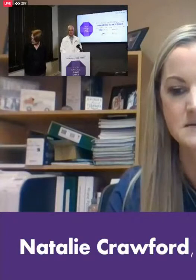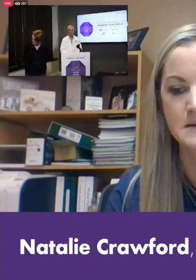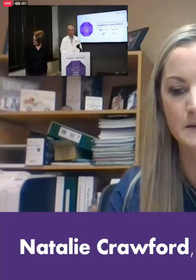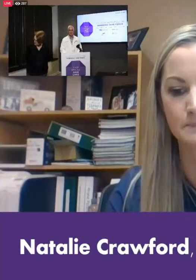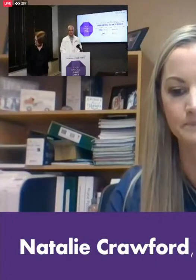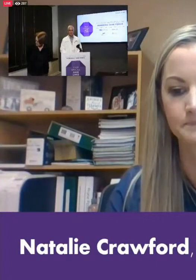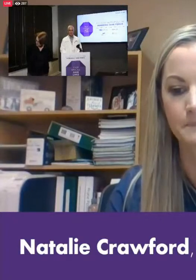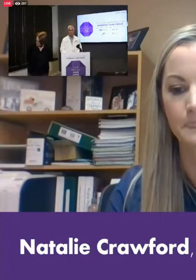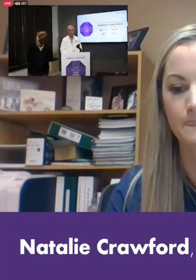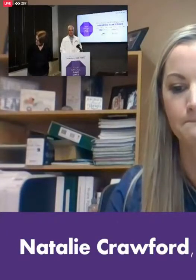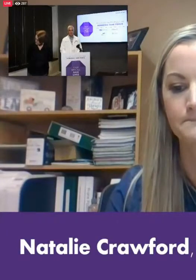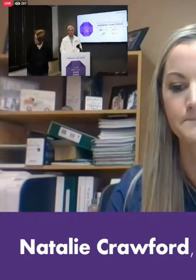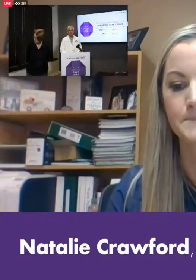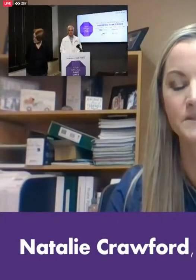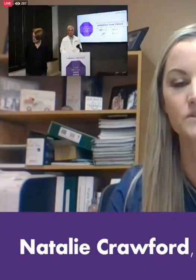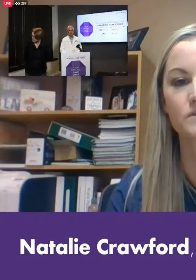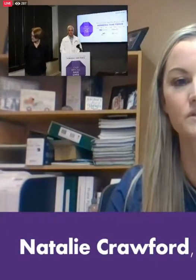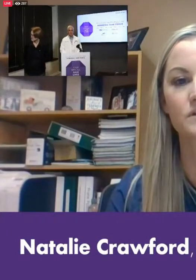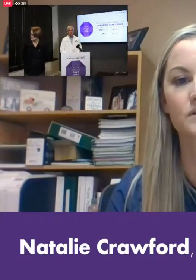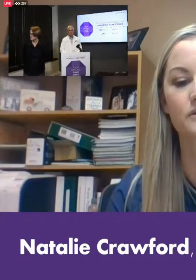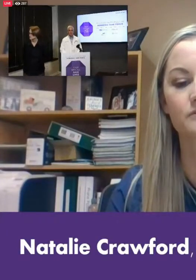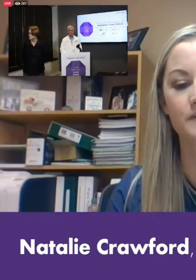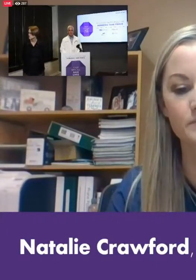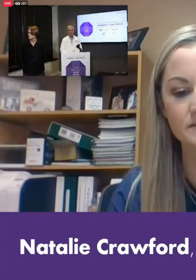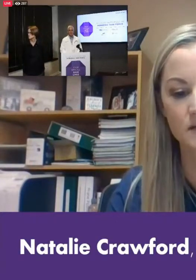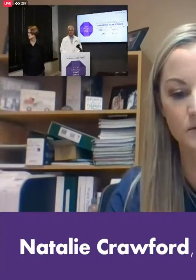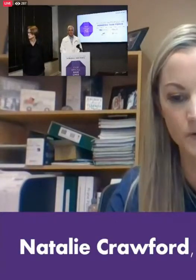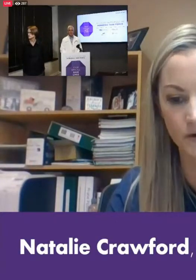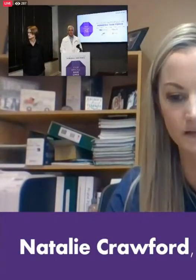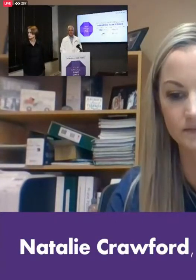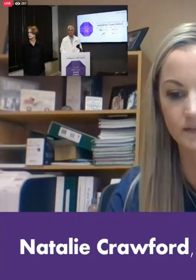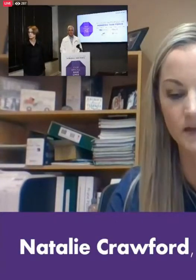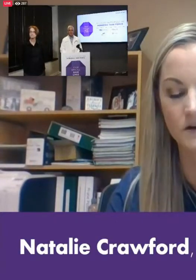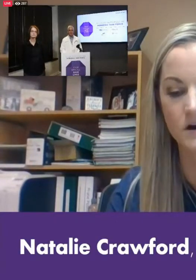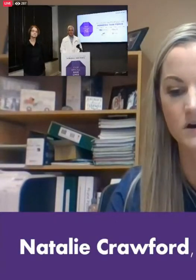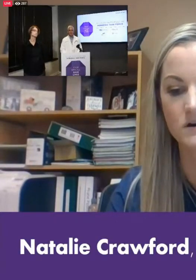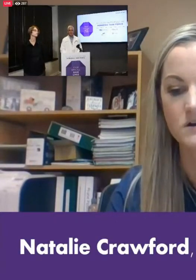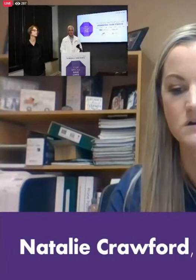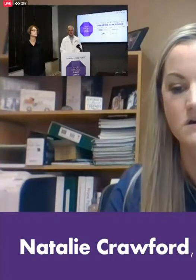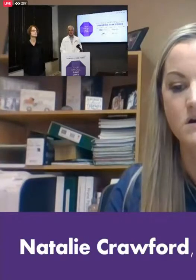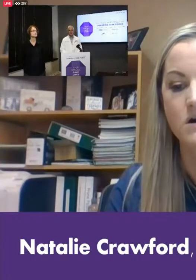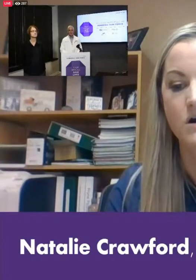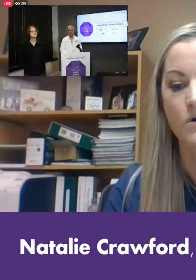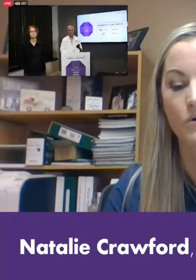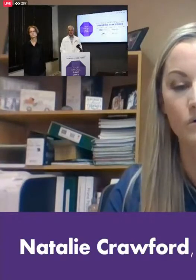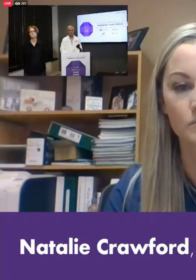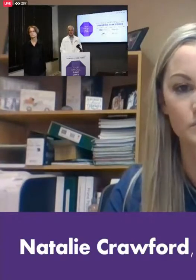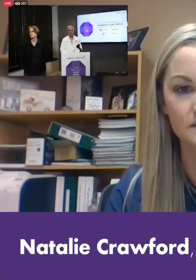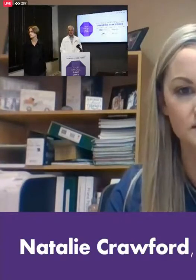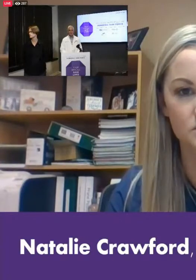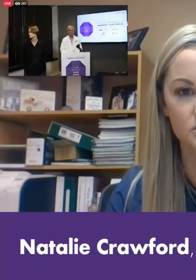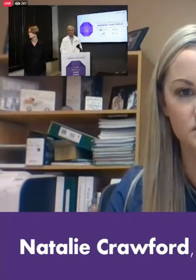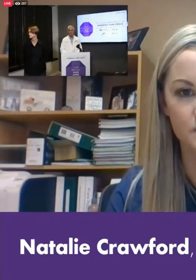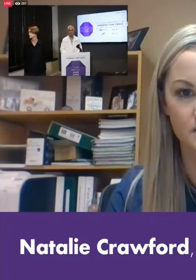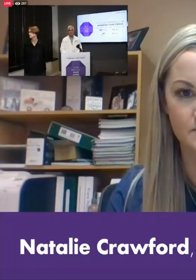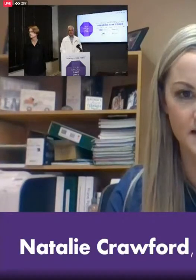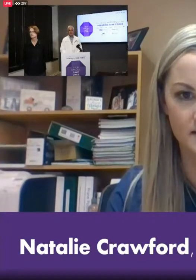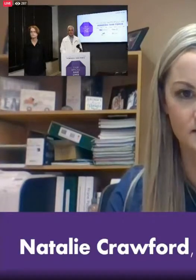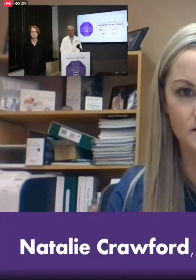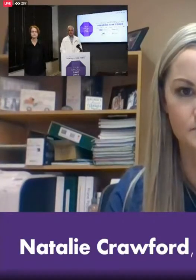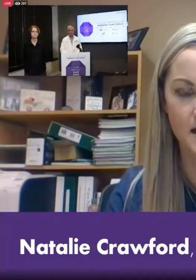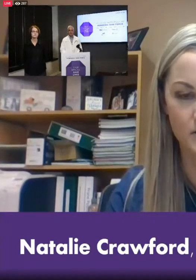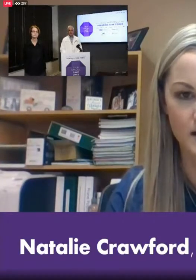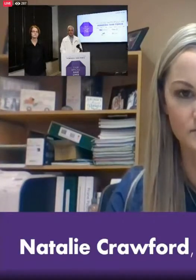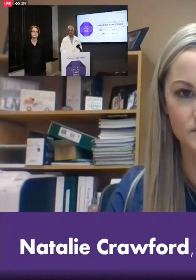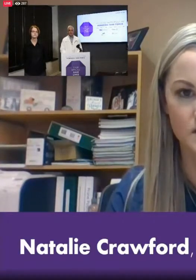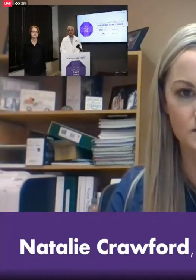and on. But there are families that are broken. There are horrible decisions being